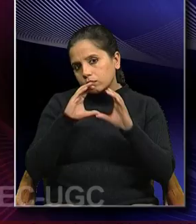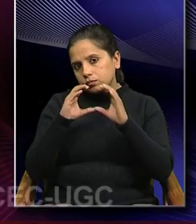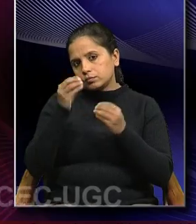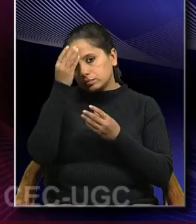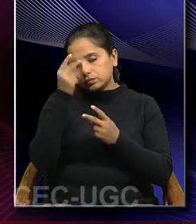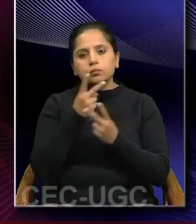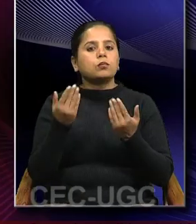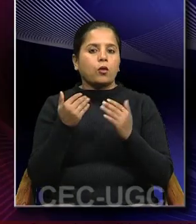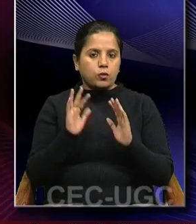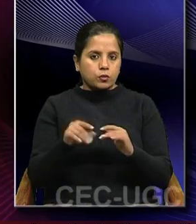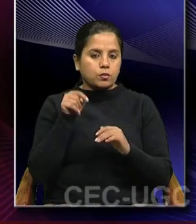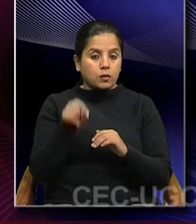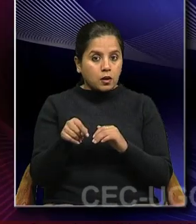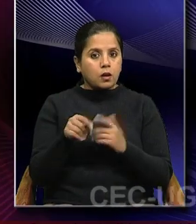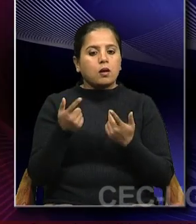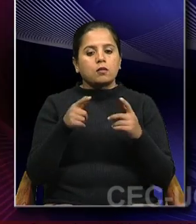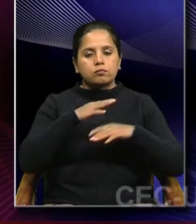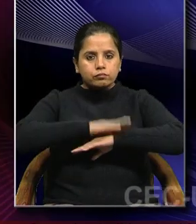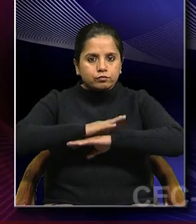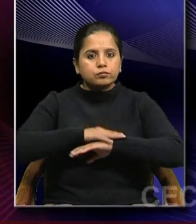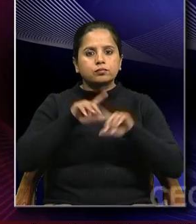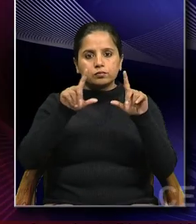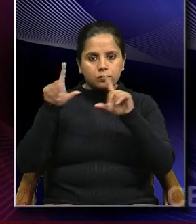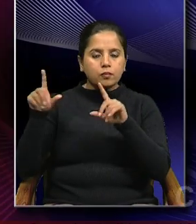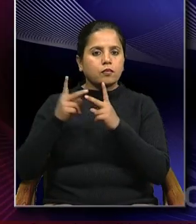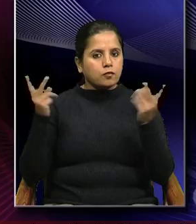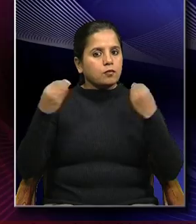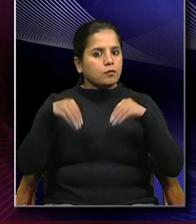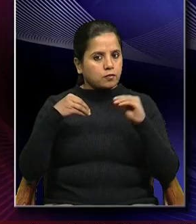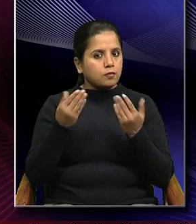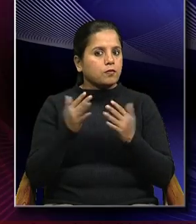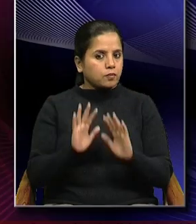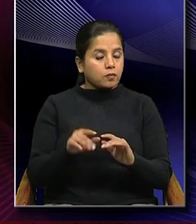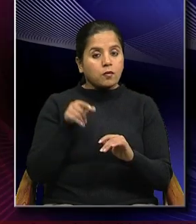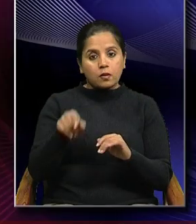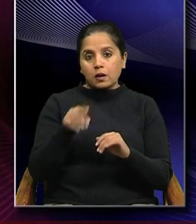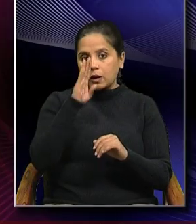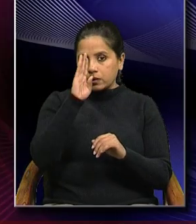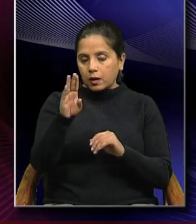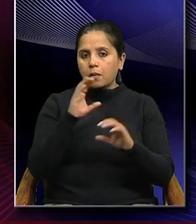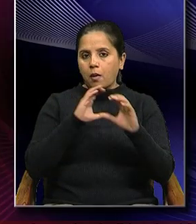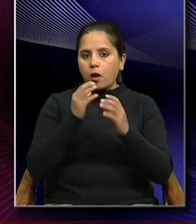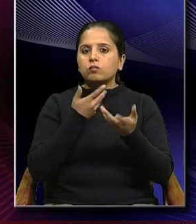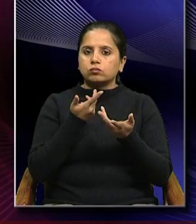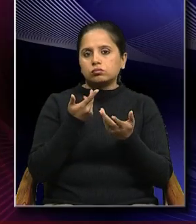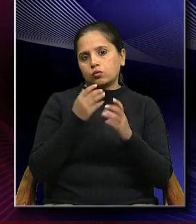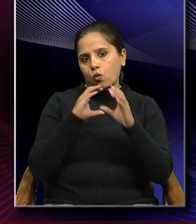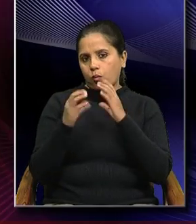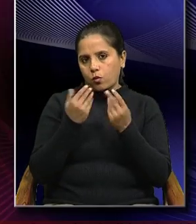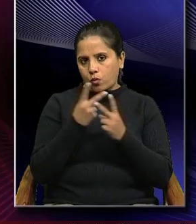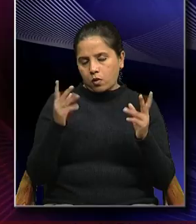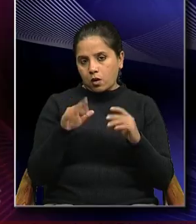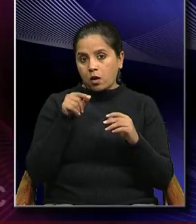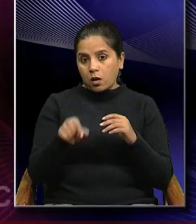can be an exhibition or trade fair participation, and of course, direct marketing communication is there. So, the list is